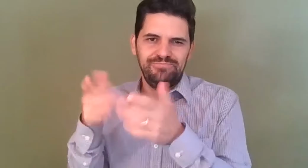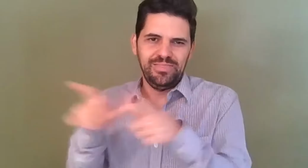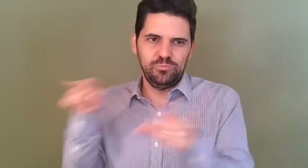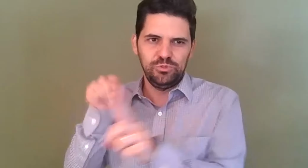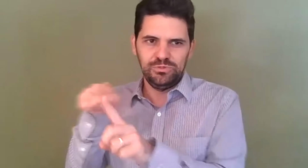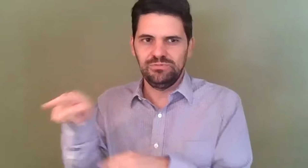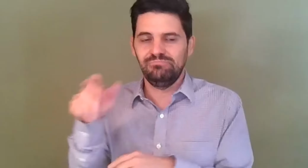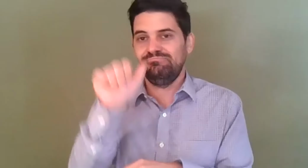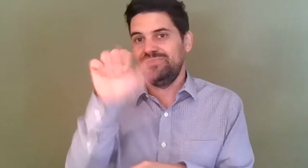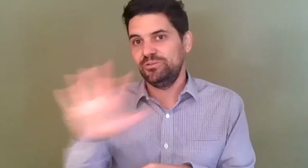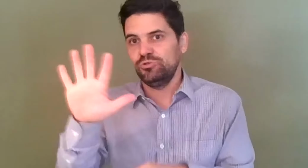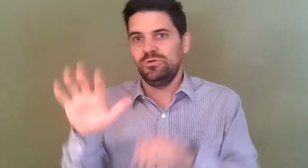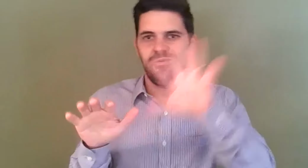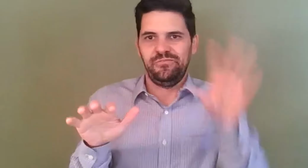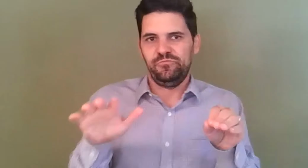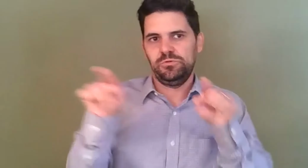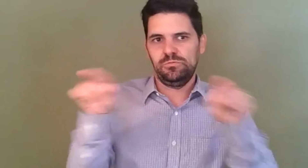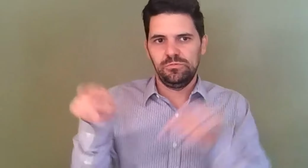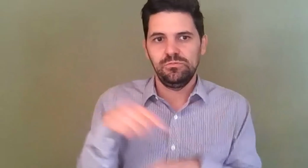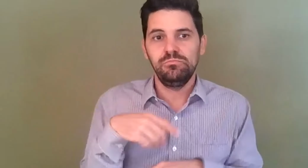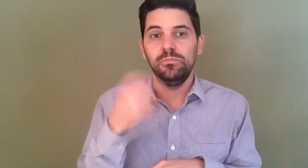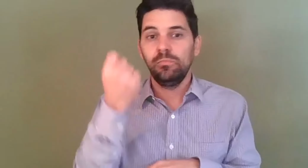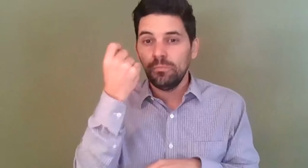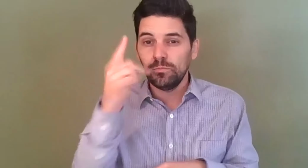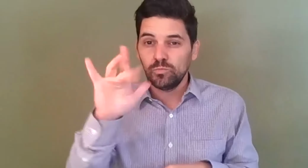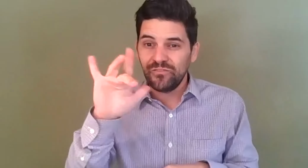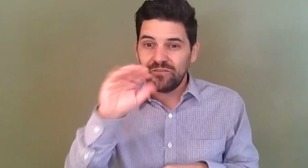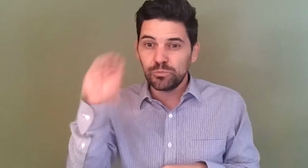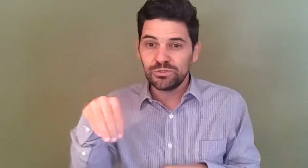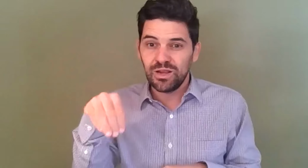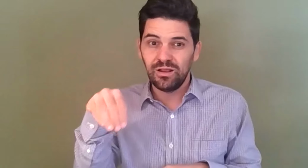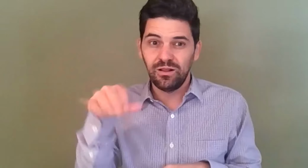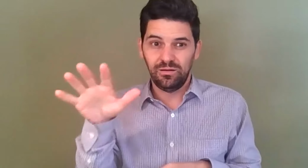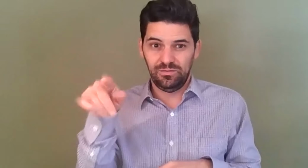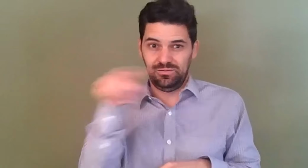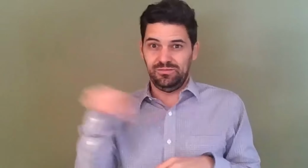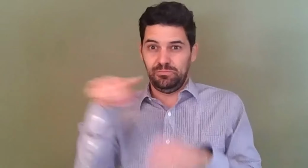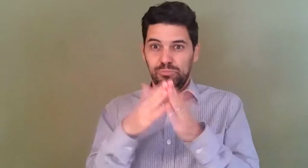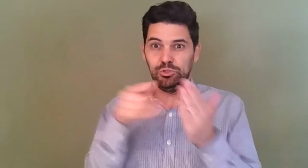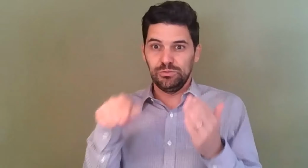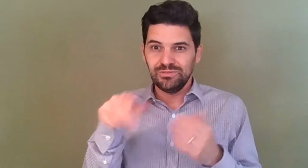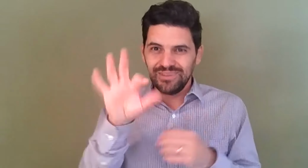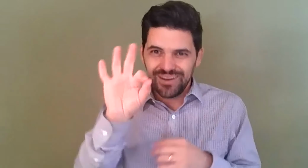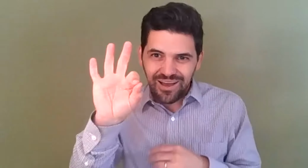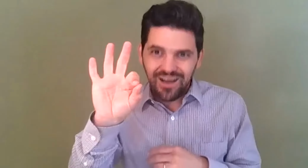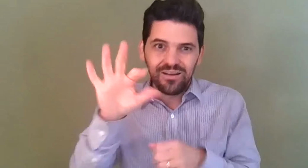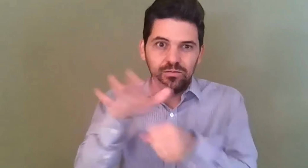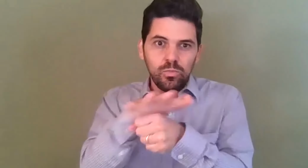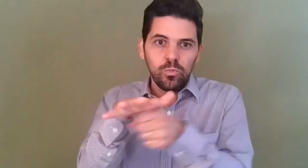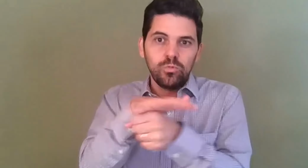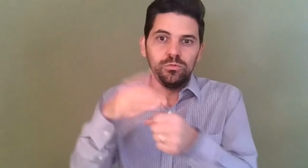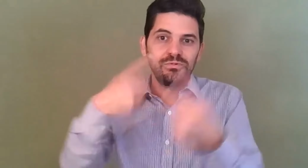1,200 children's language book between Africa and Asia. The 20% of these